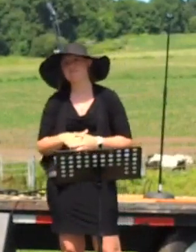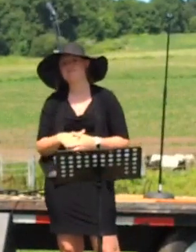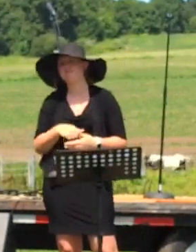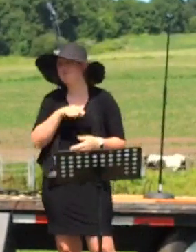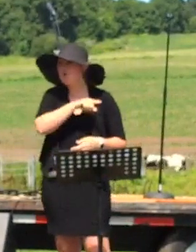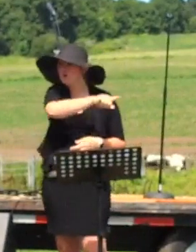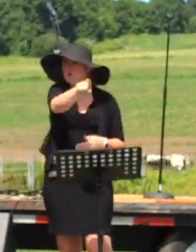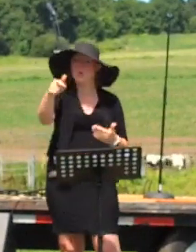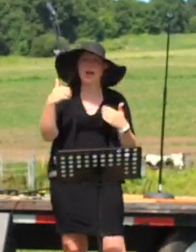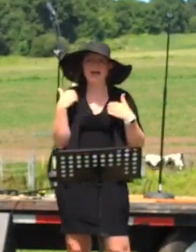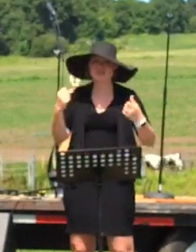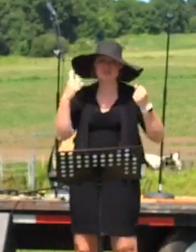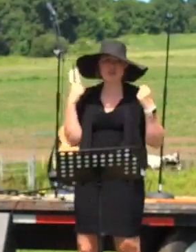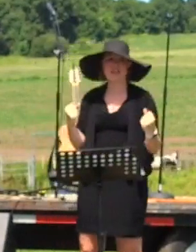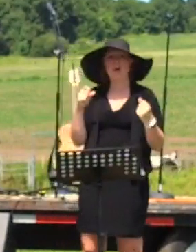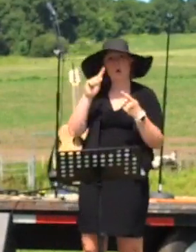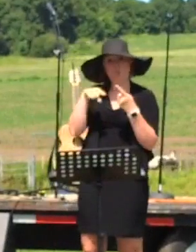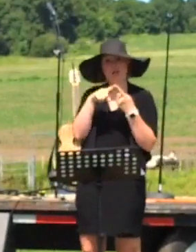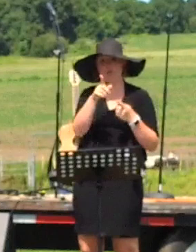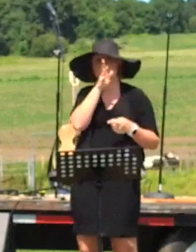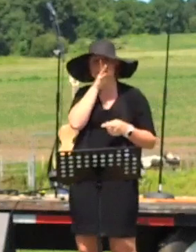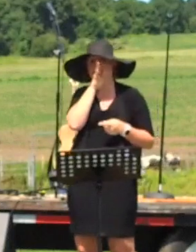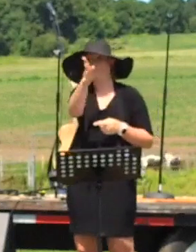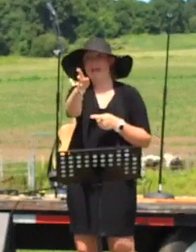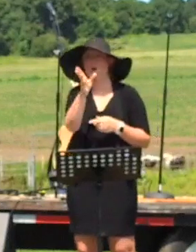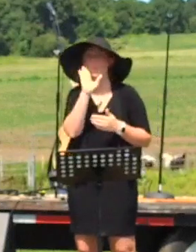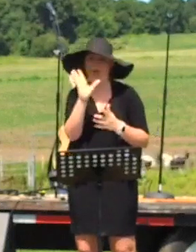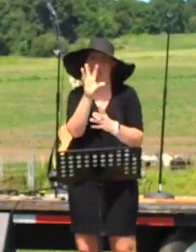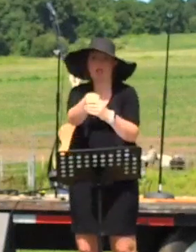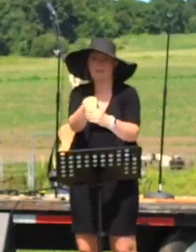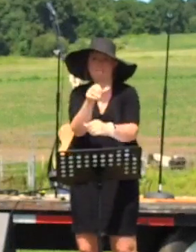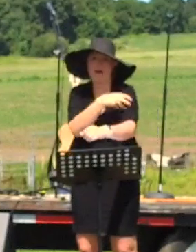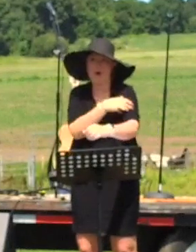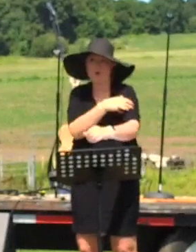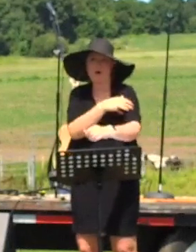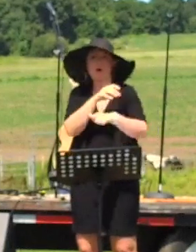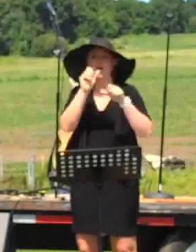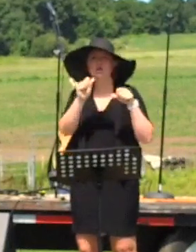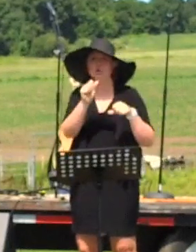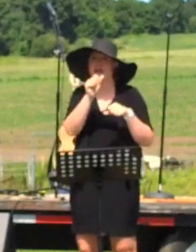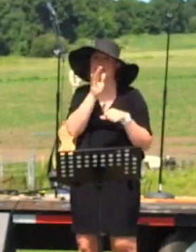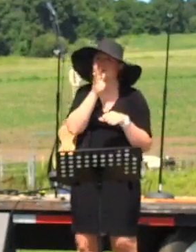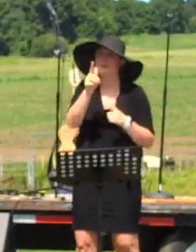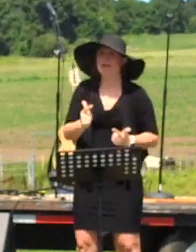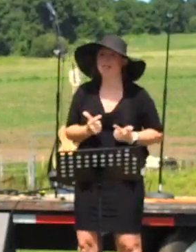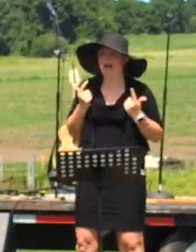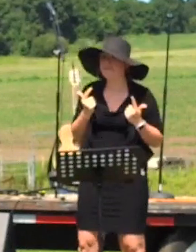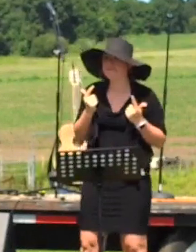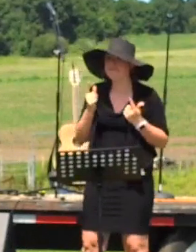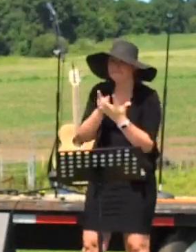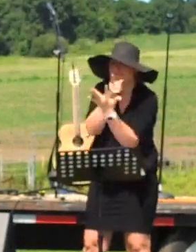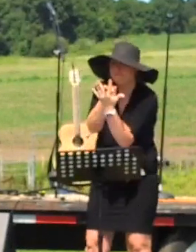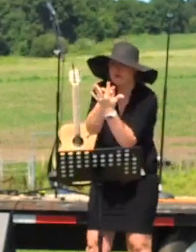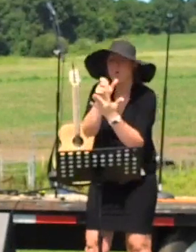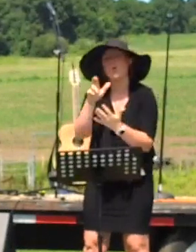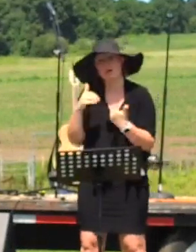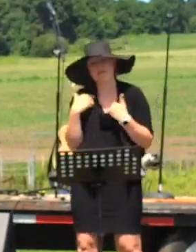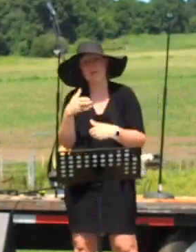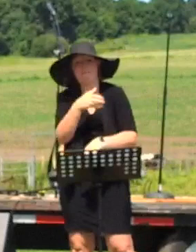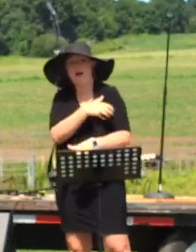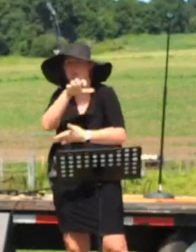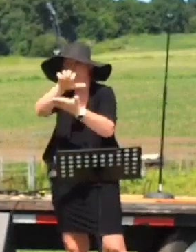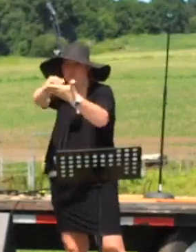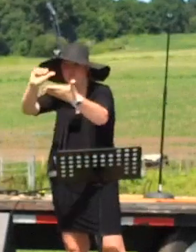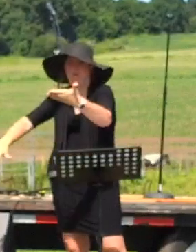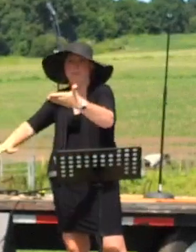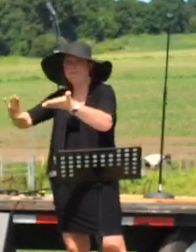understand that when you speak, it's going to have power. And you have the power to speak life into people, or you have the power to strip them